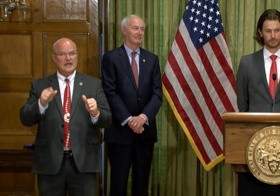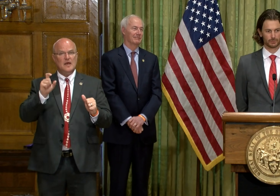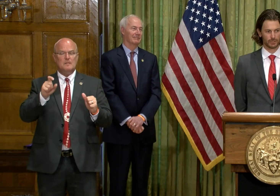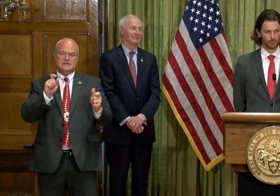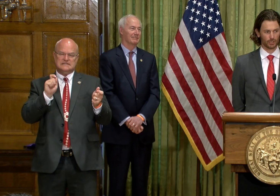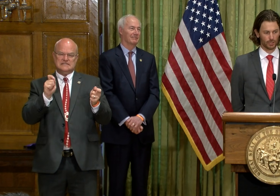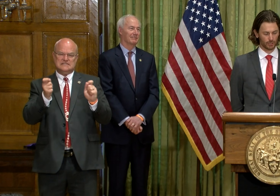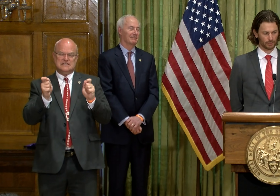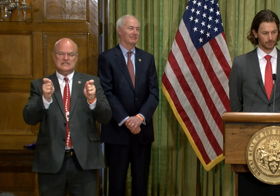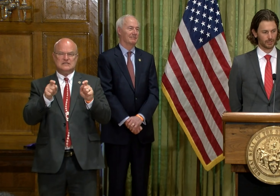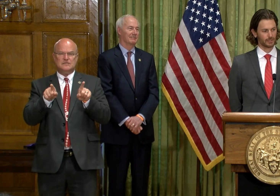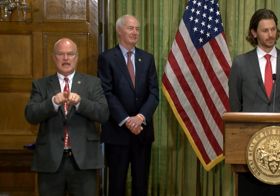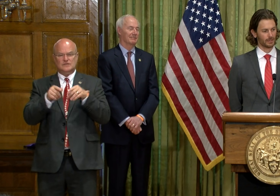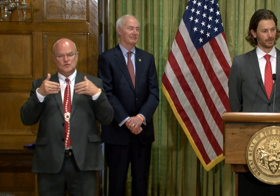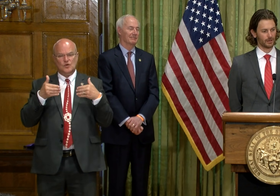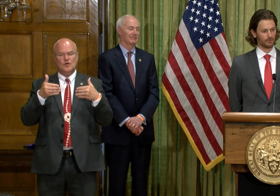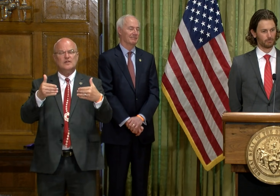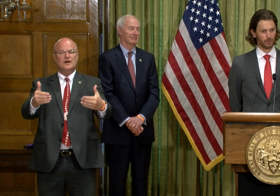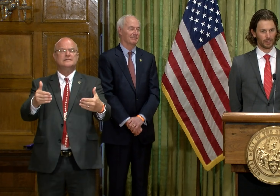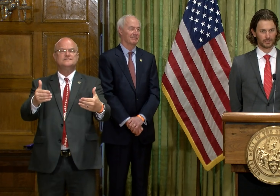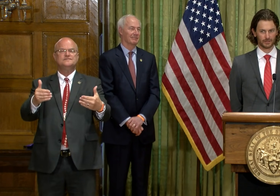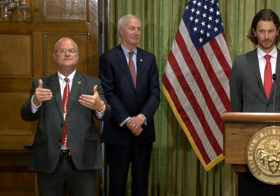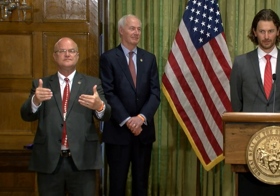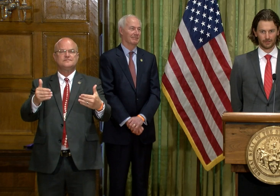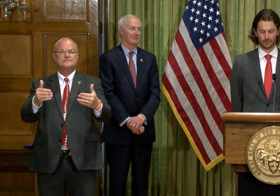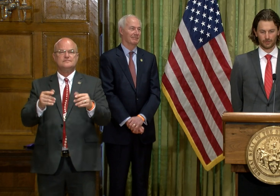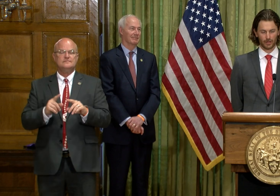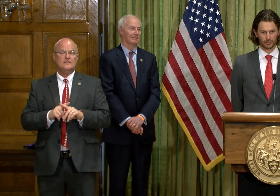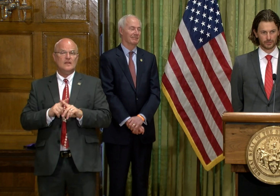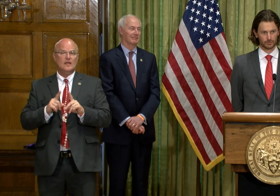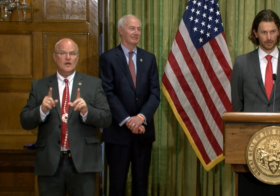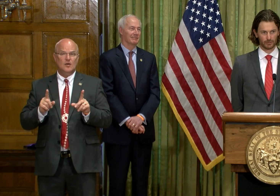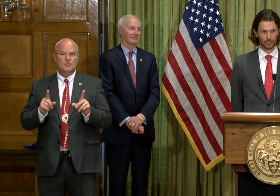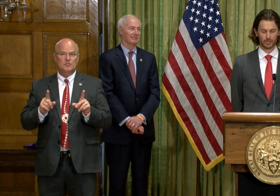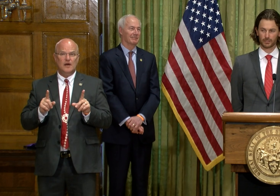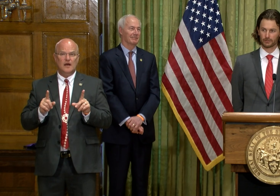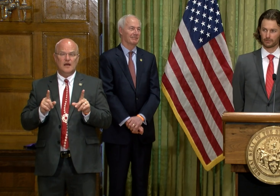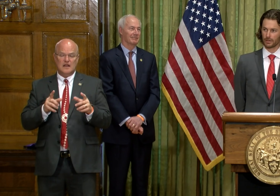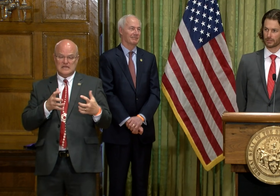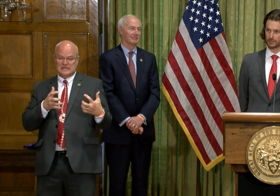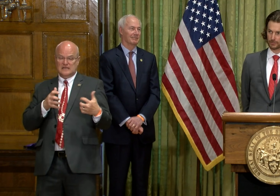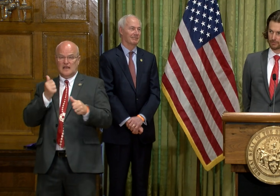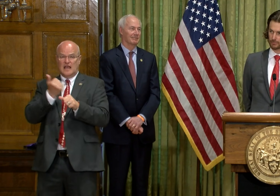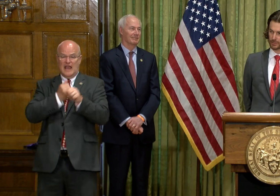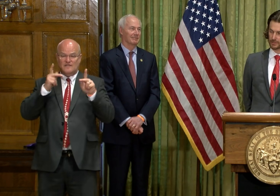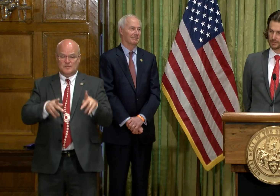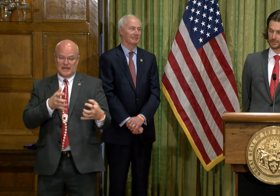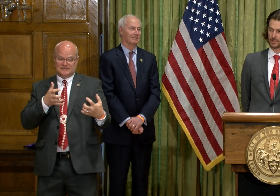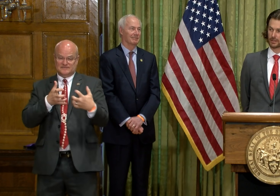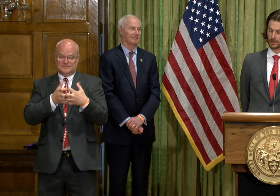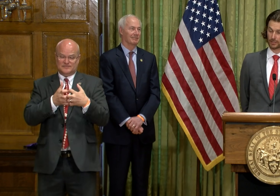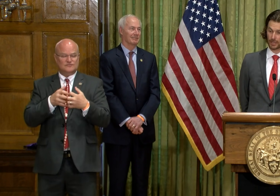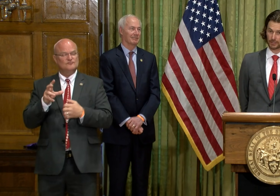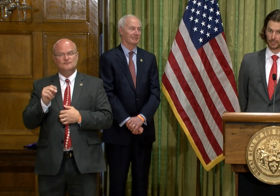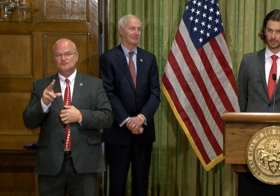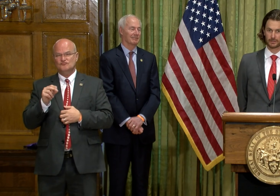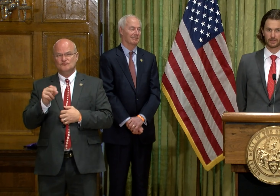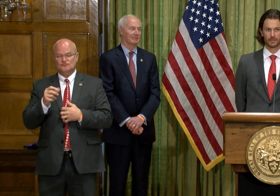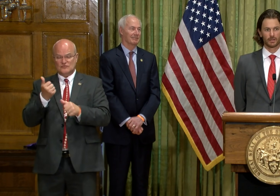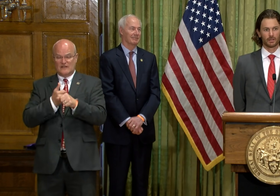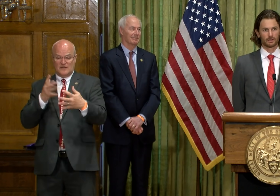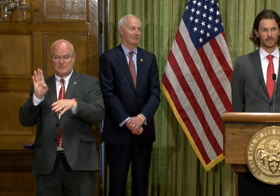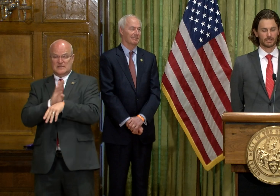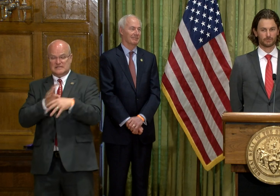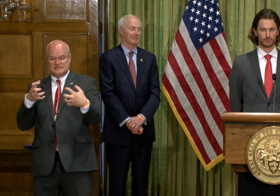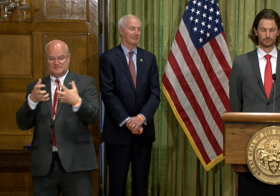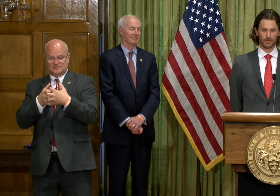to adjust them as we go along. But they're not going to suit everybody, they're not going to suit every business, and they are